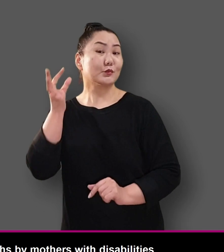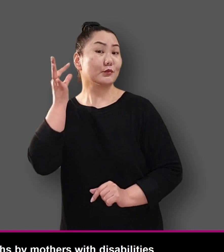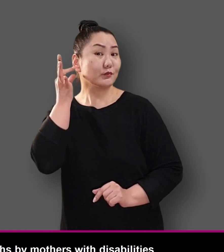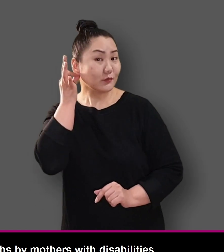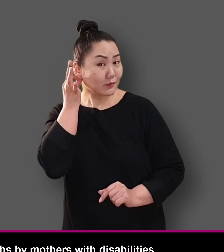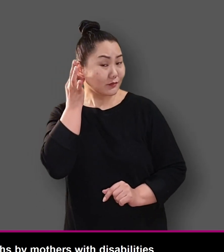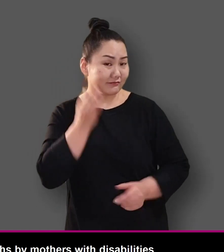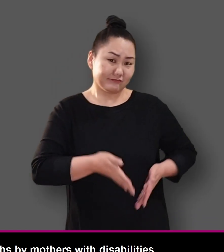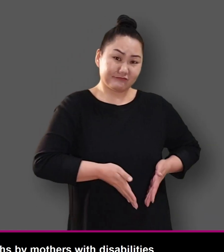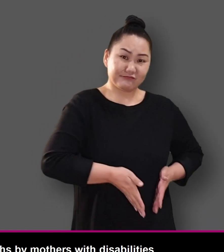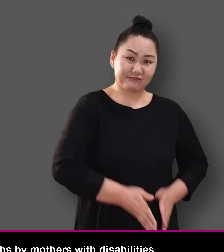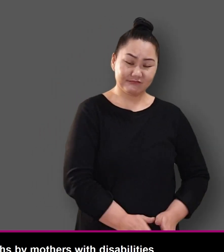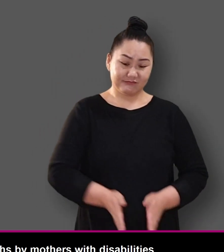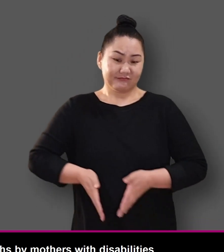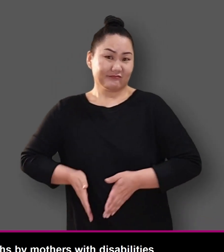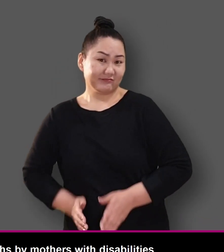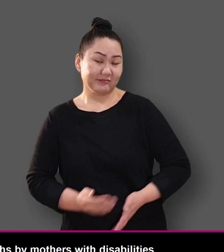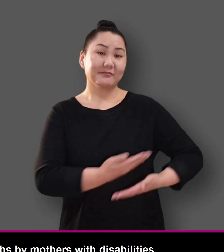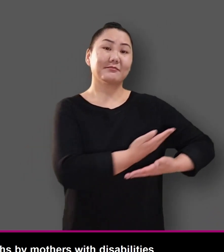Evidence shows that births by mothers with disabilities